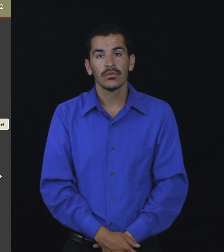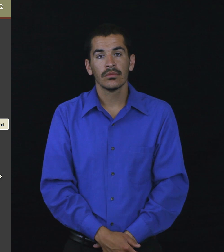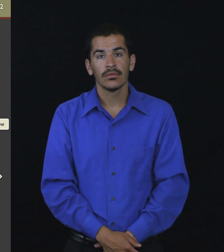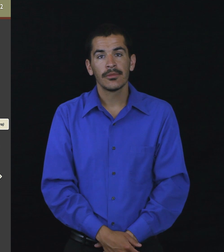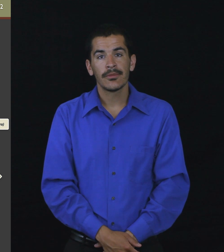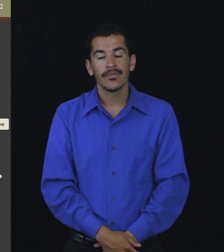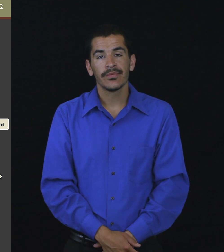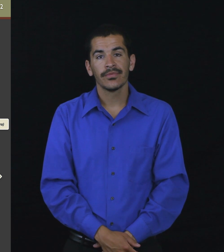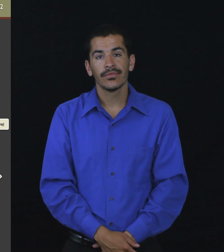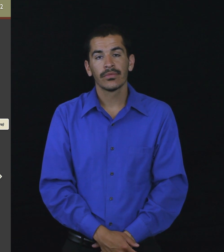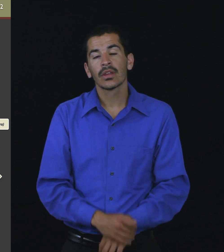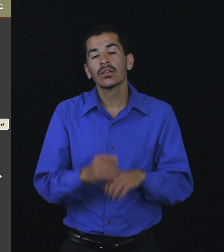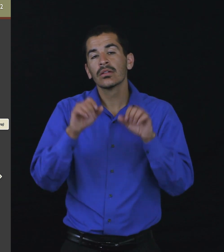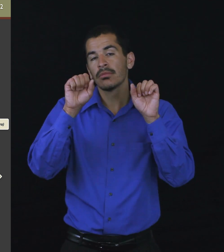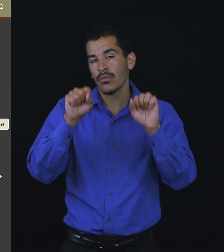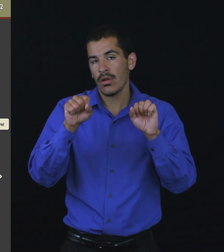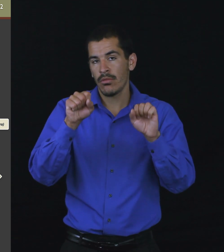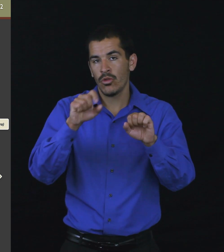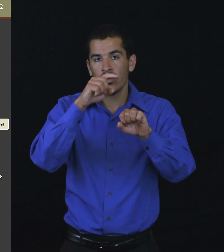Probable timeline.